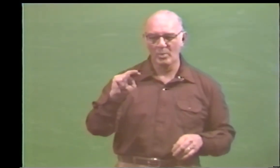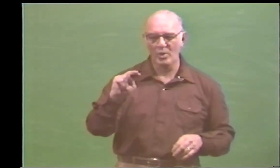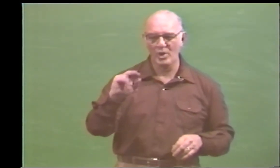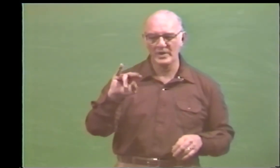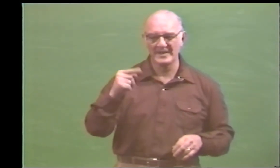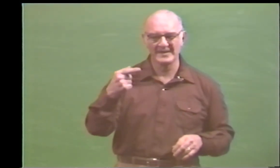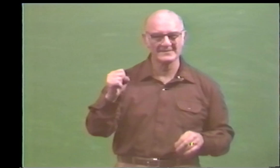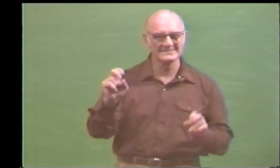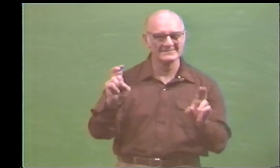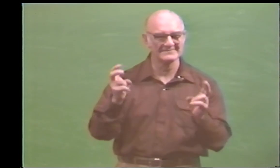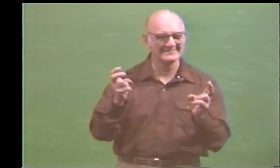Warnings.